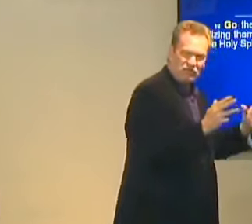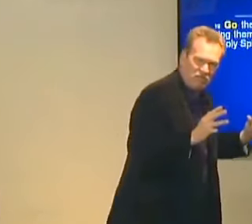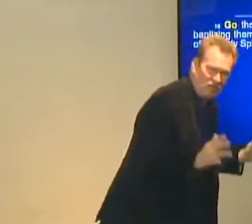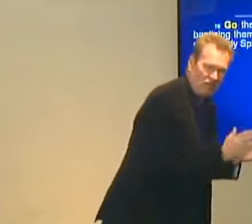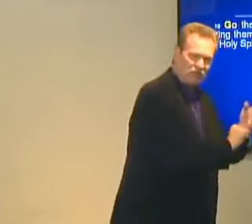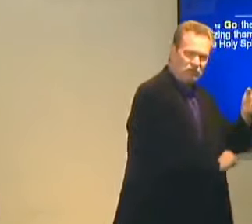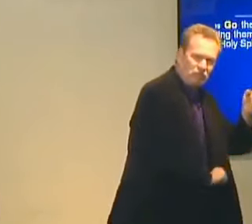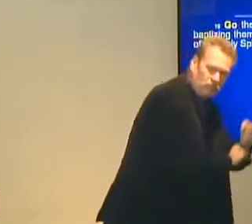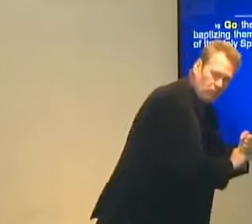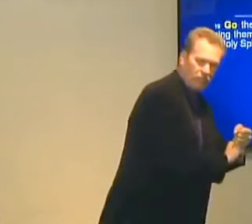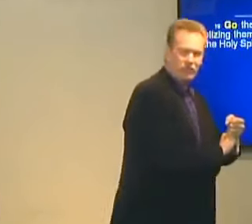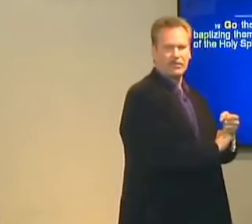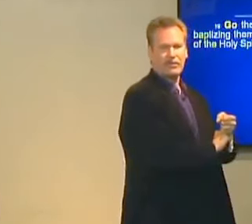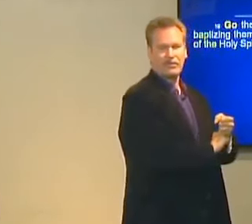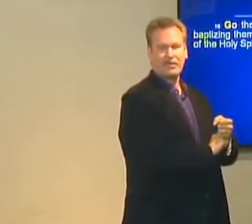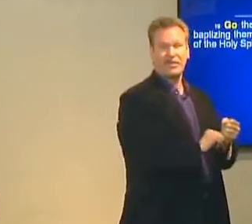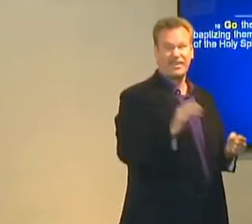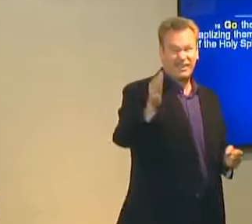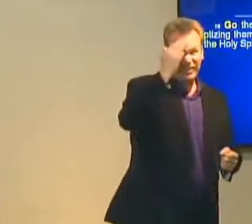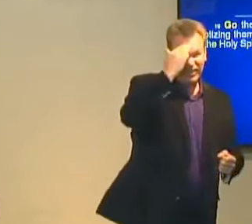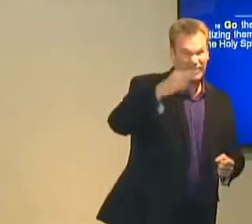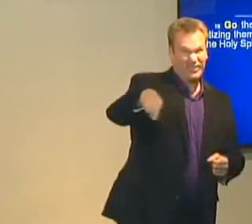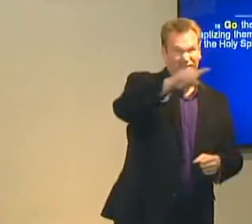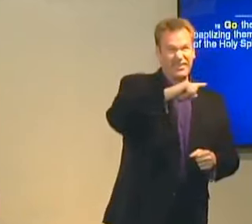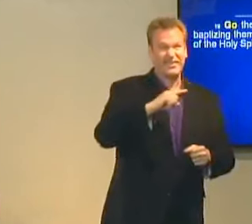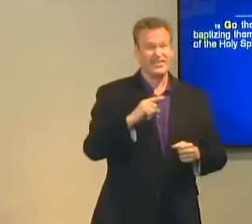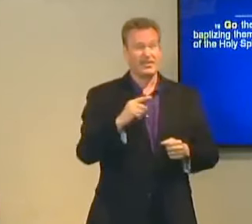go on mentoring encouragement support it's a process